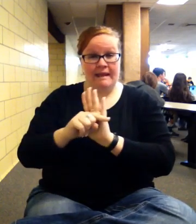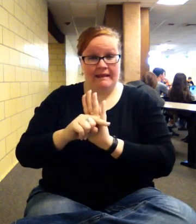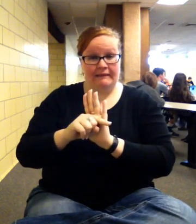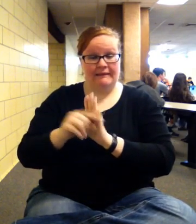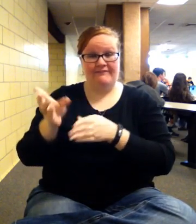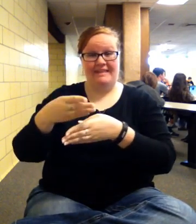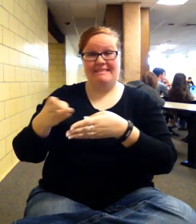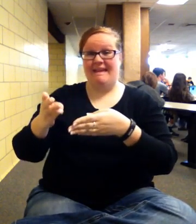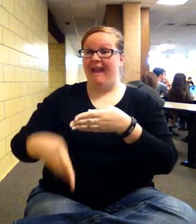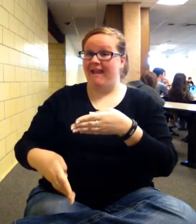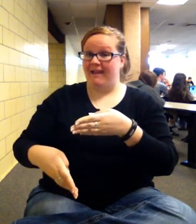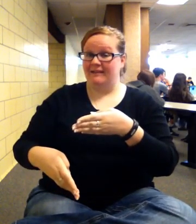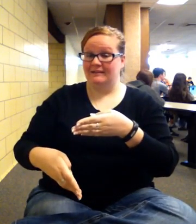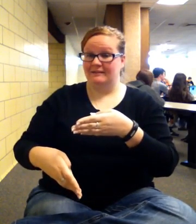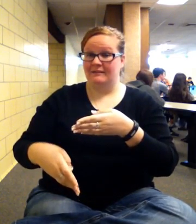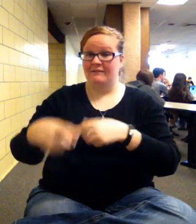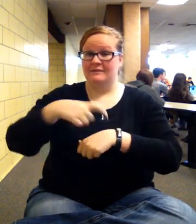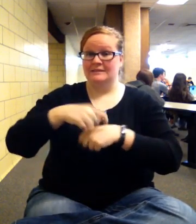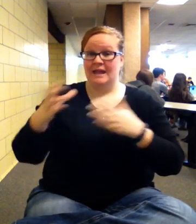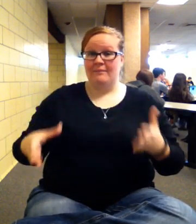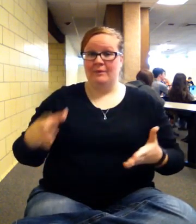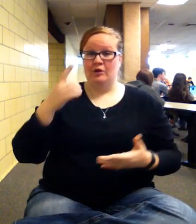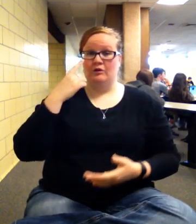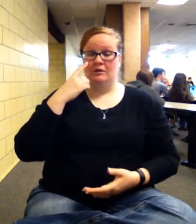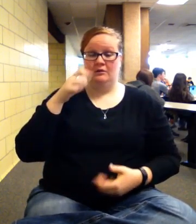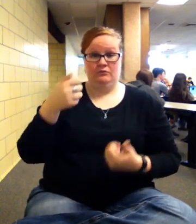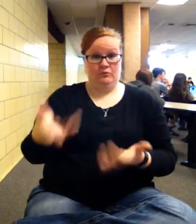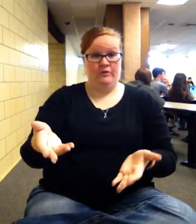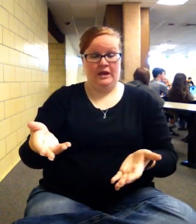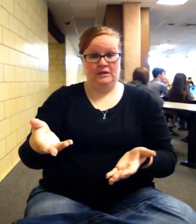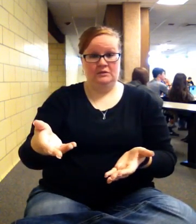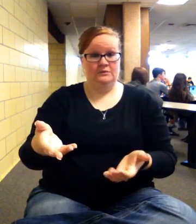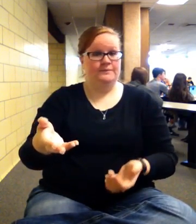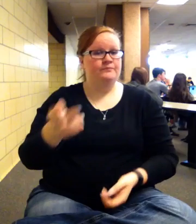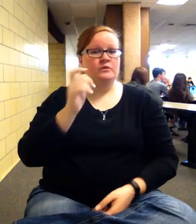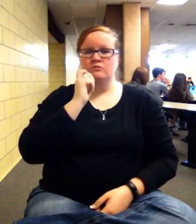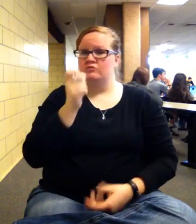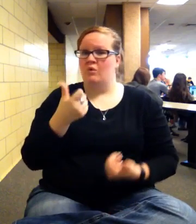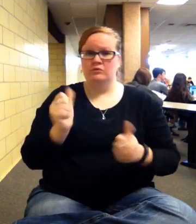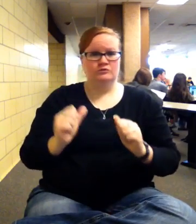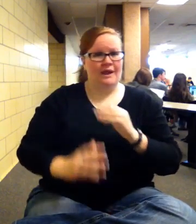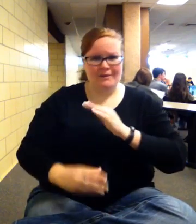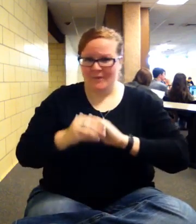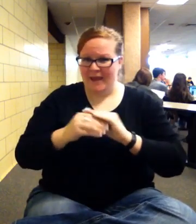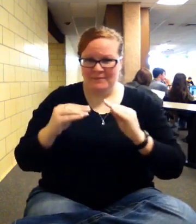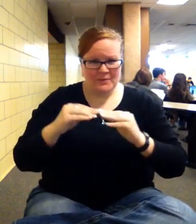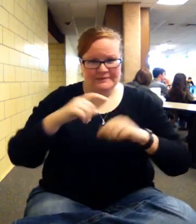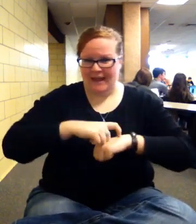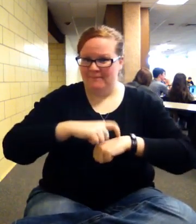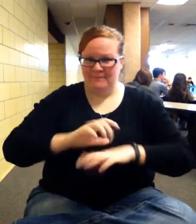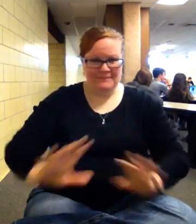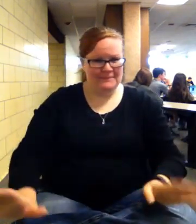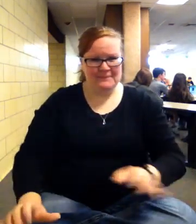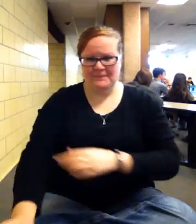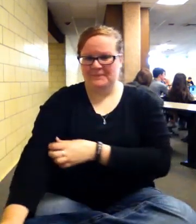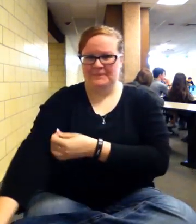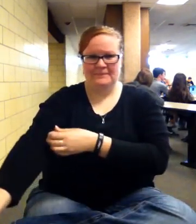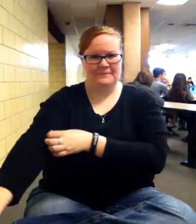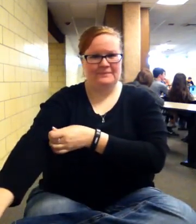end of the time periods that you're given, don't try to add more time to it. I don't know. On exams, that's what I've had